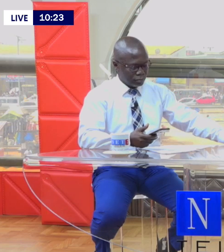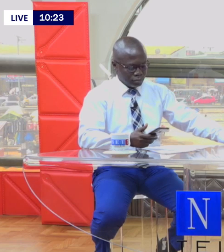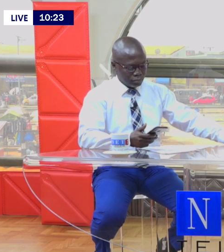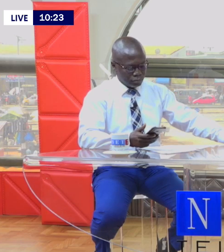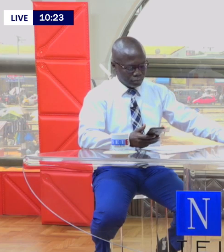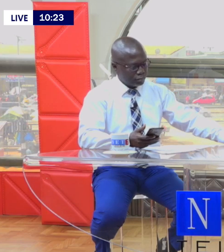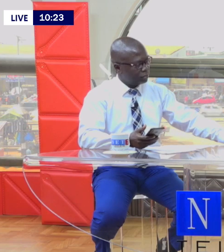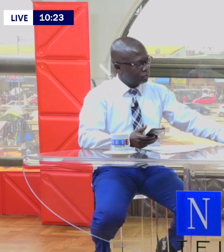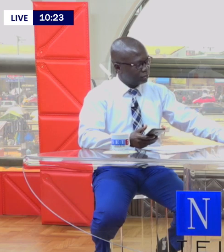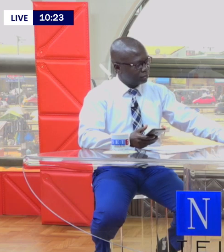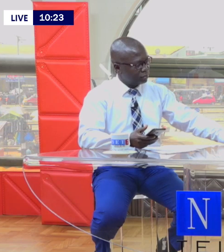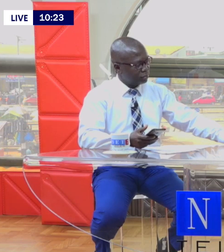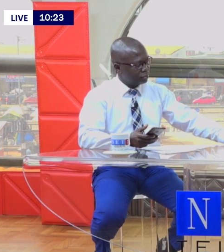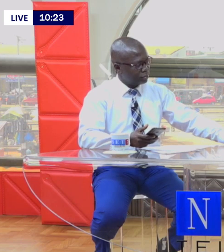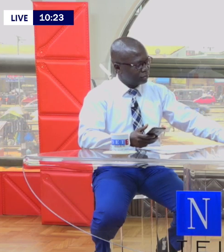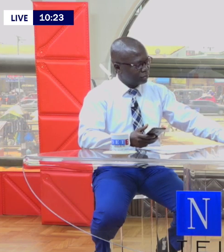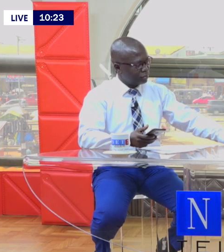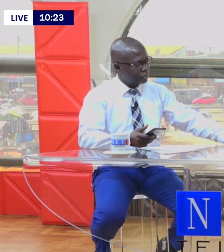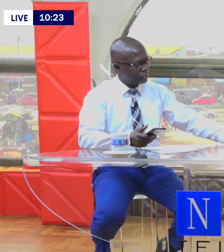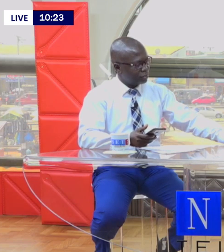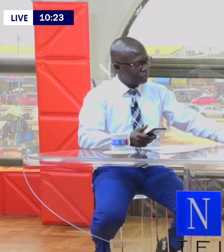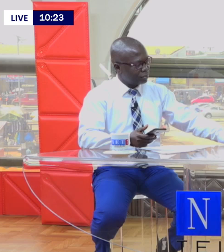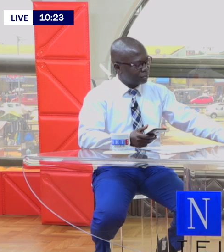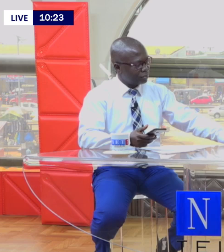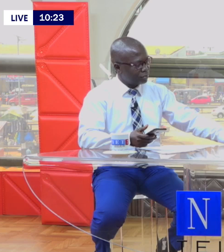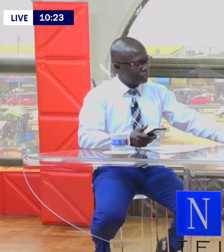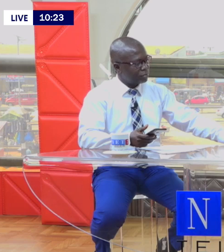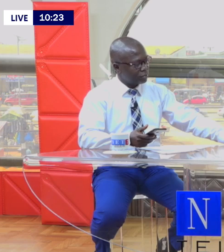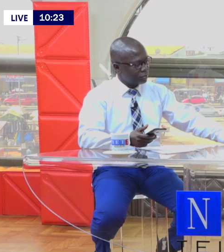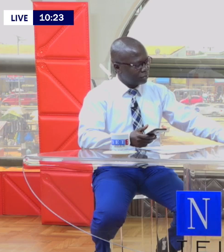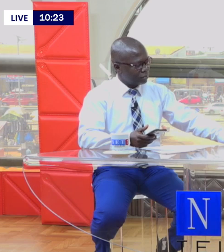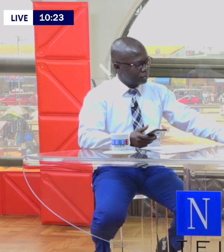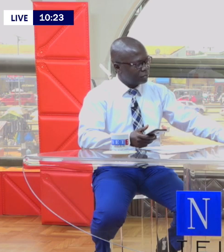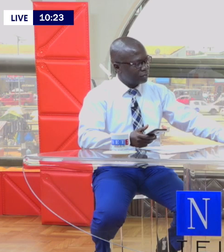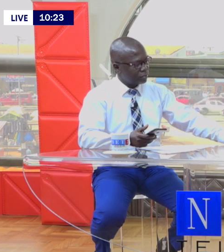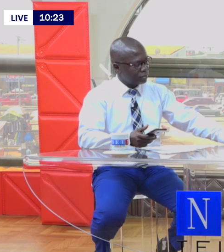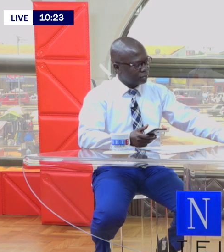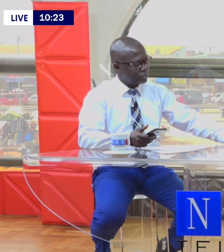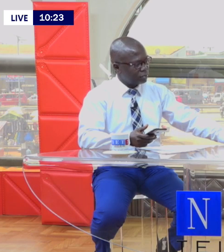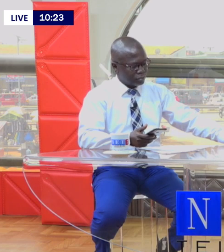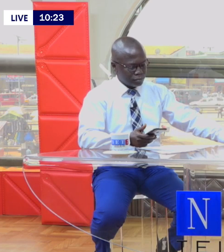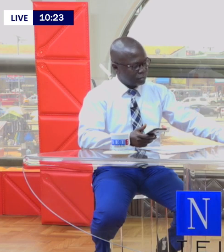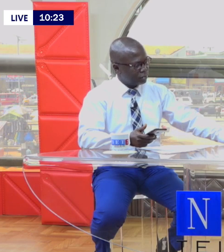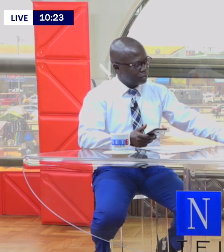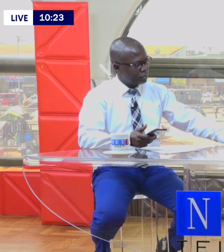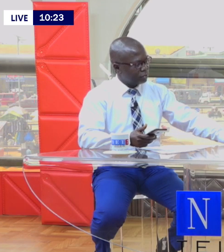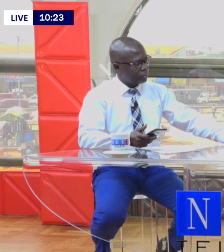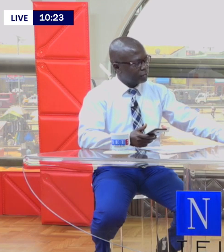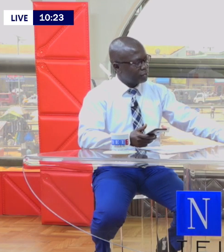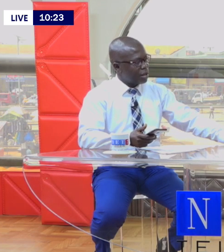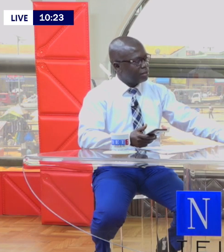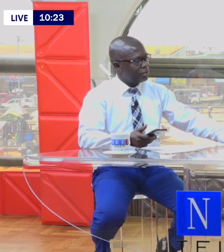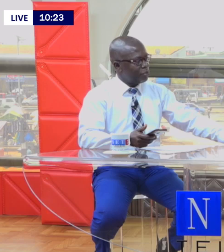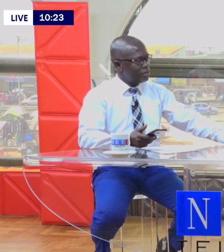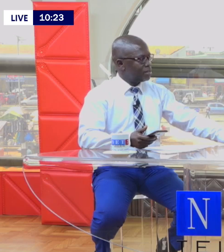say, is if one in my uncle for and to abandon without the verification, the biometric verification, because a ma